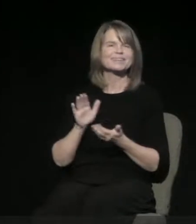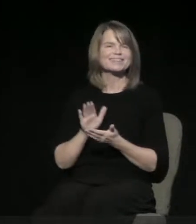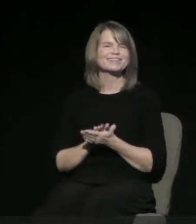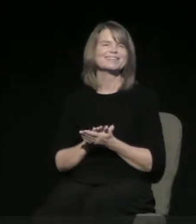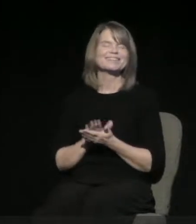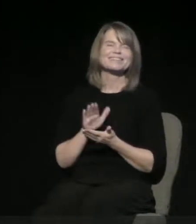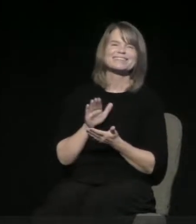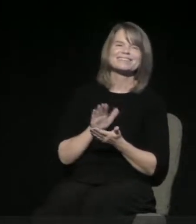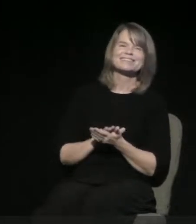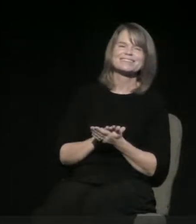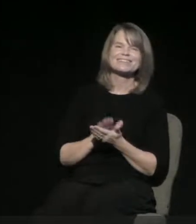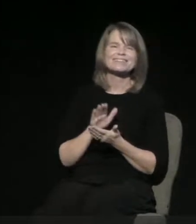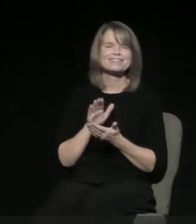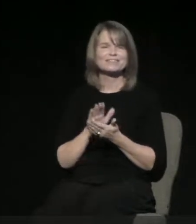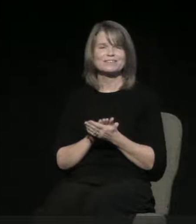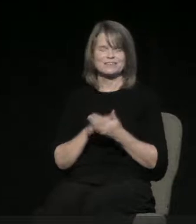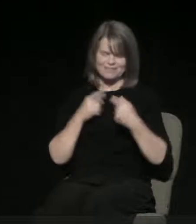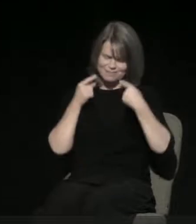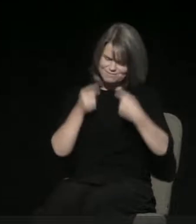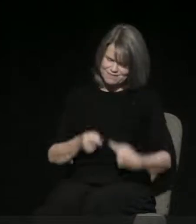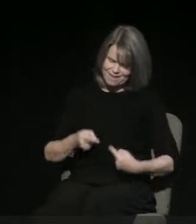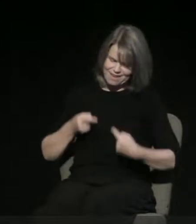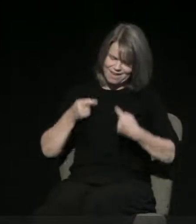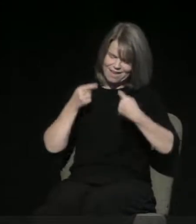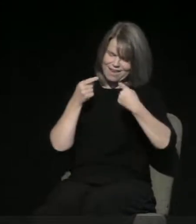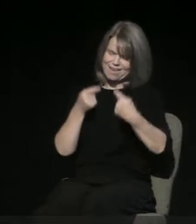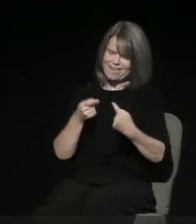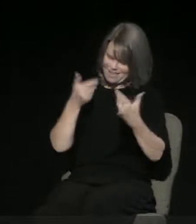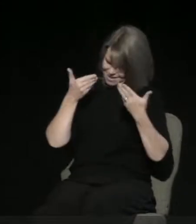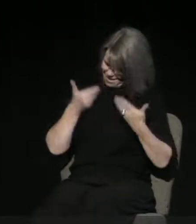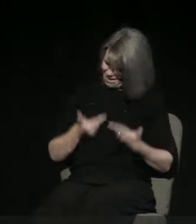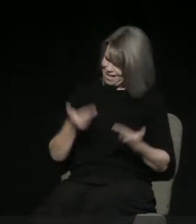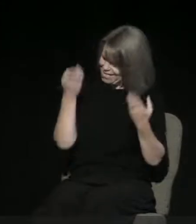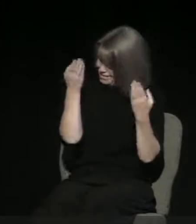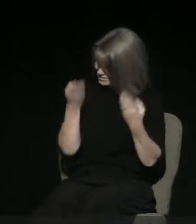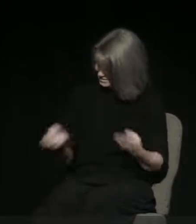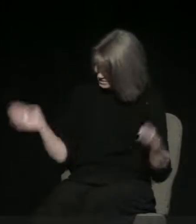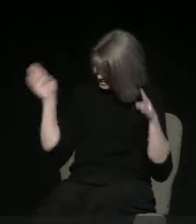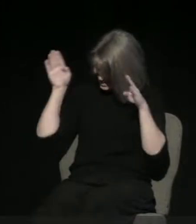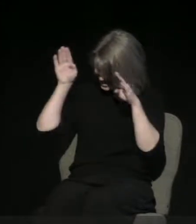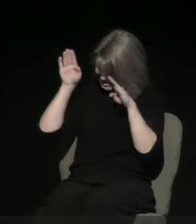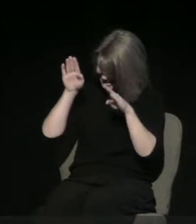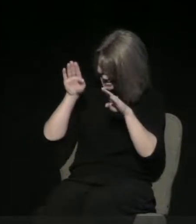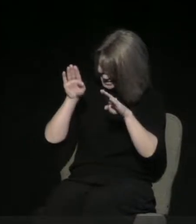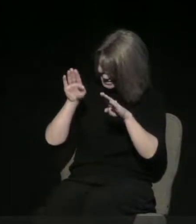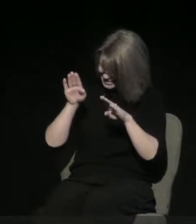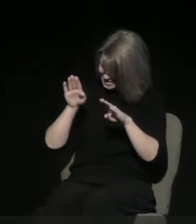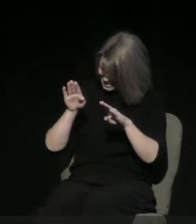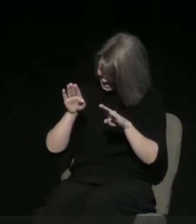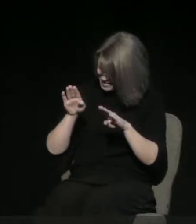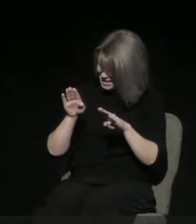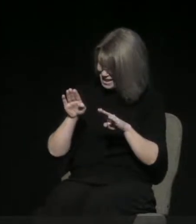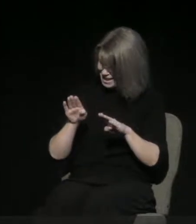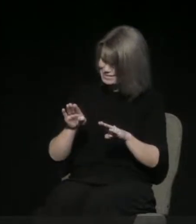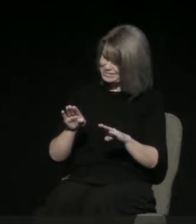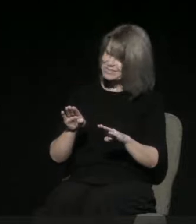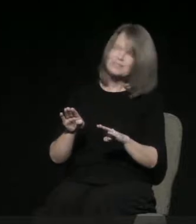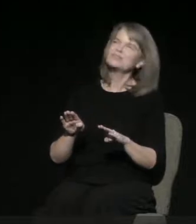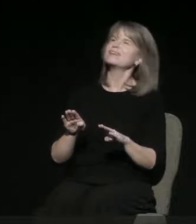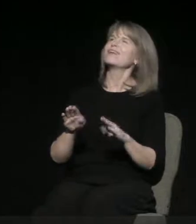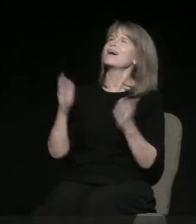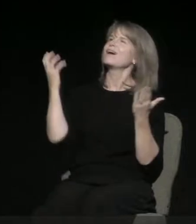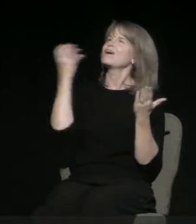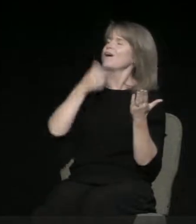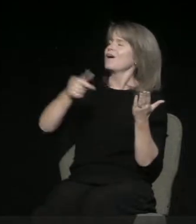it together if you know it. So when I fight, fight on my knees. With my